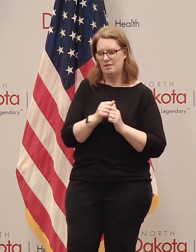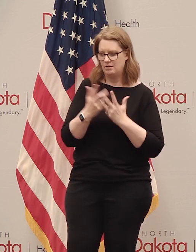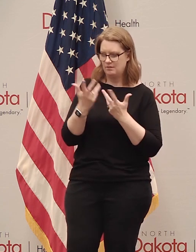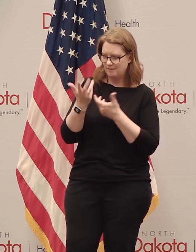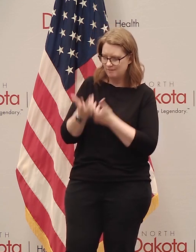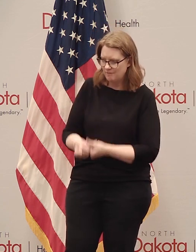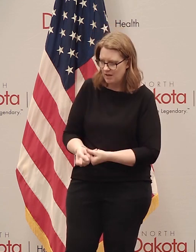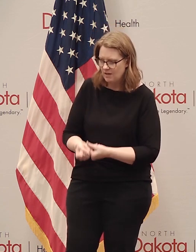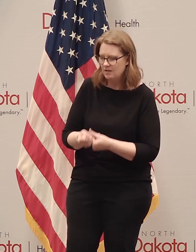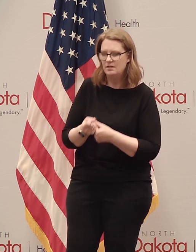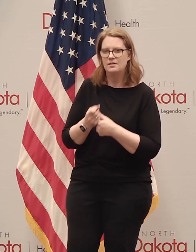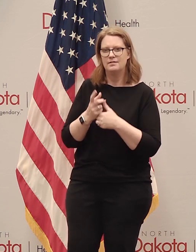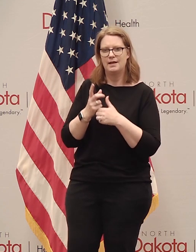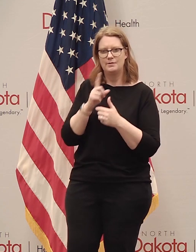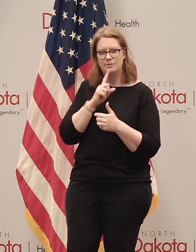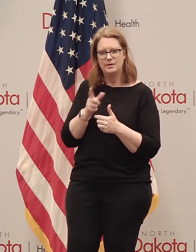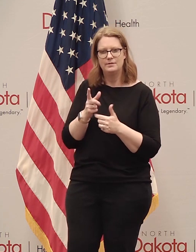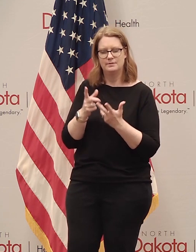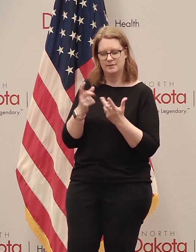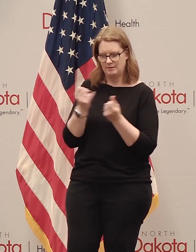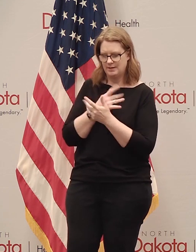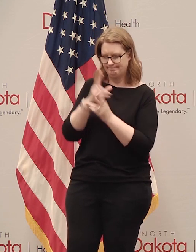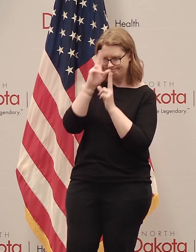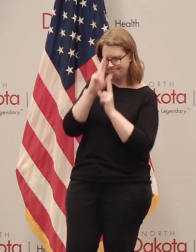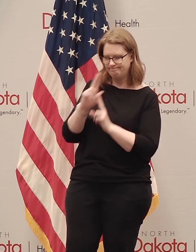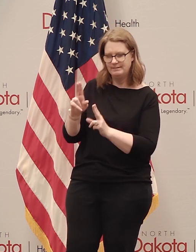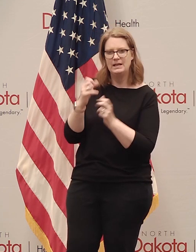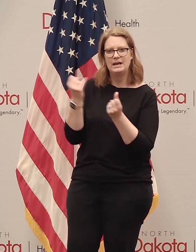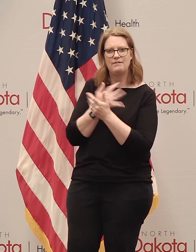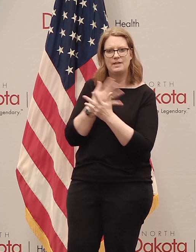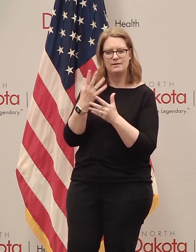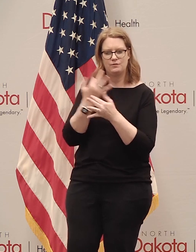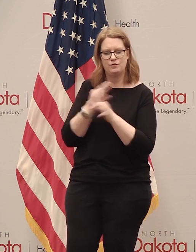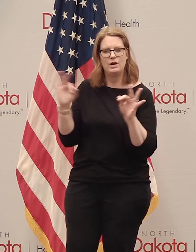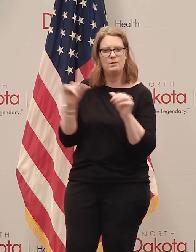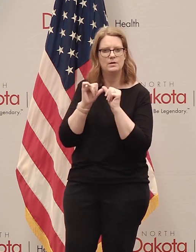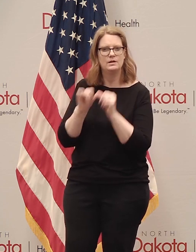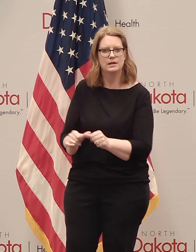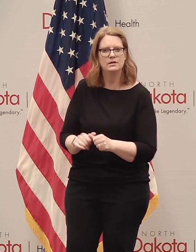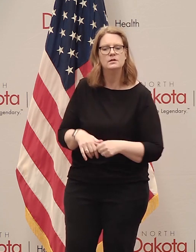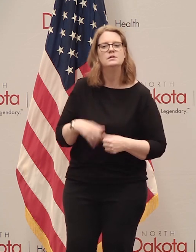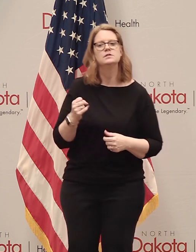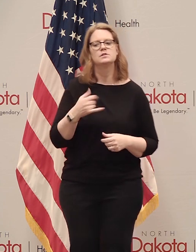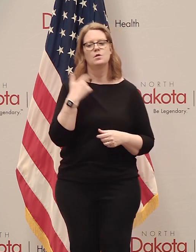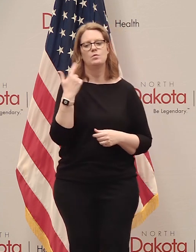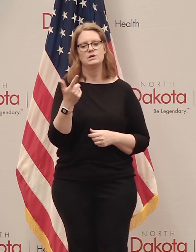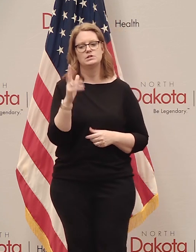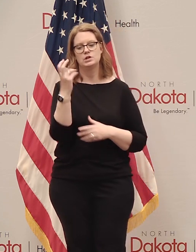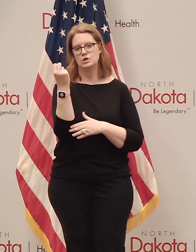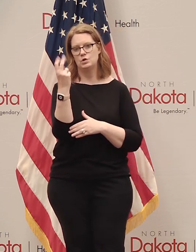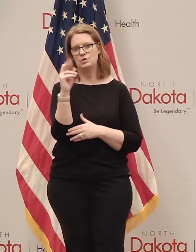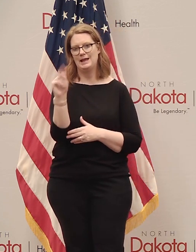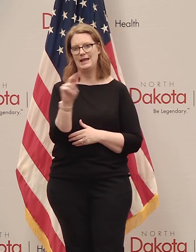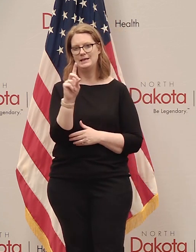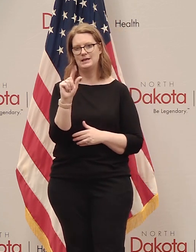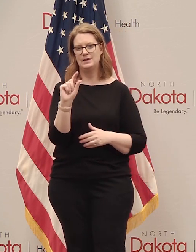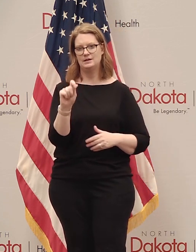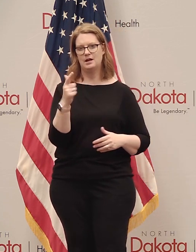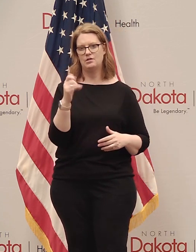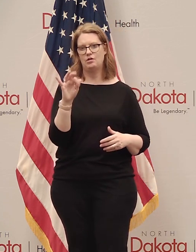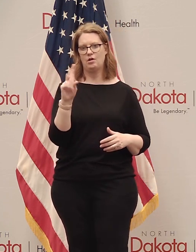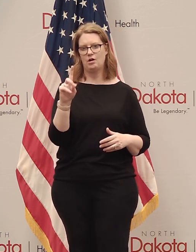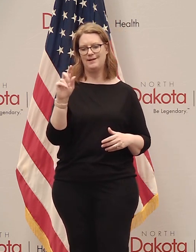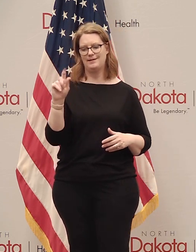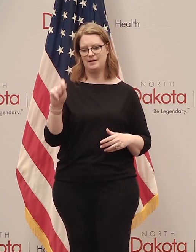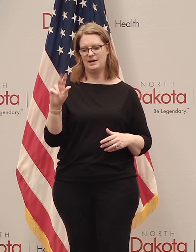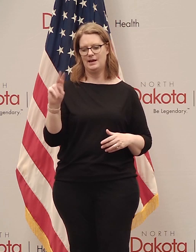of freedom will always prevail." Again, Admiral Forrest P. Sherman. So tune in, noon, nd.guard.nd.gov for